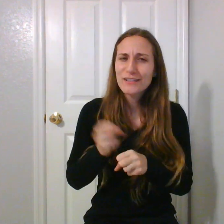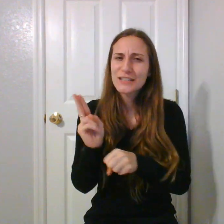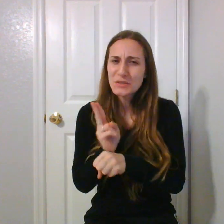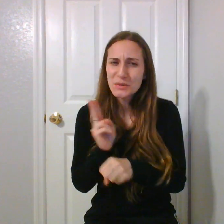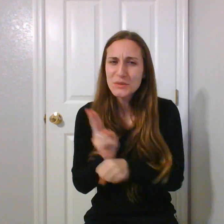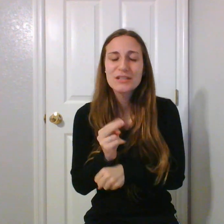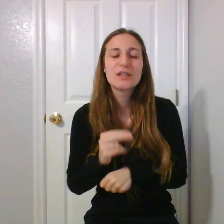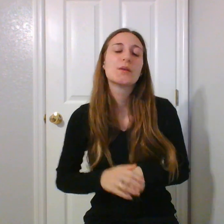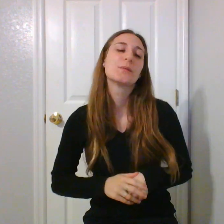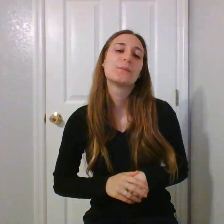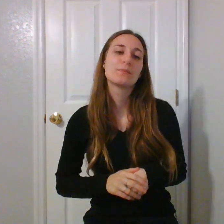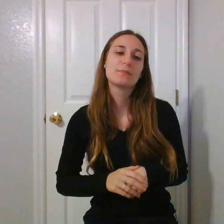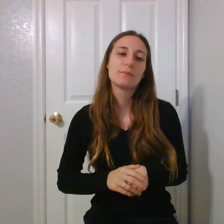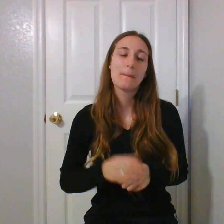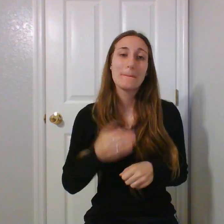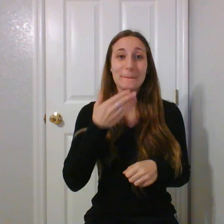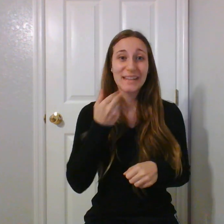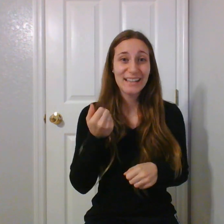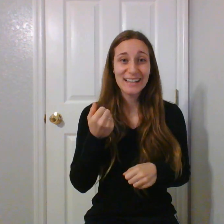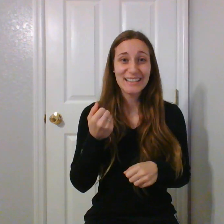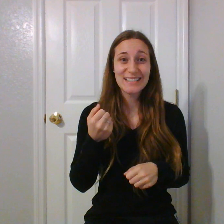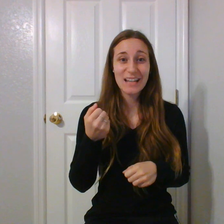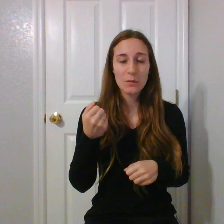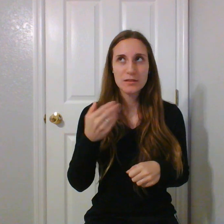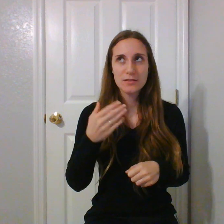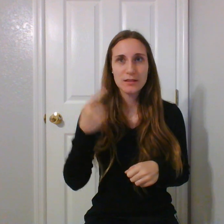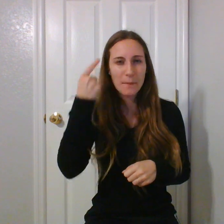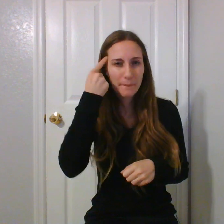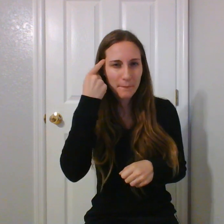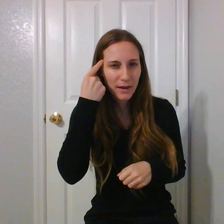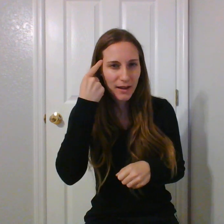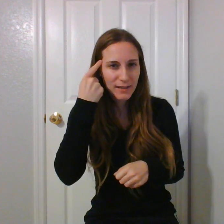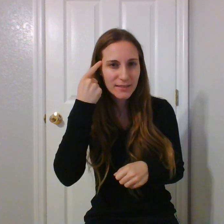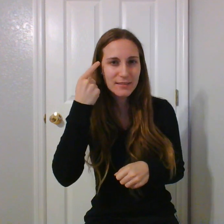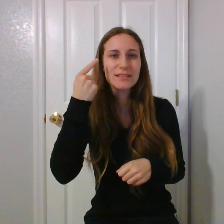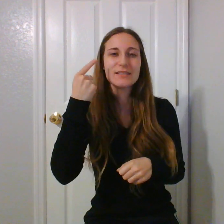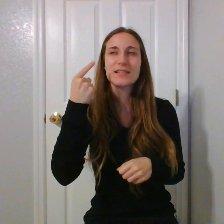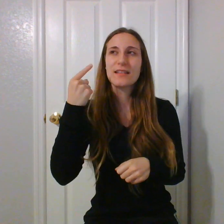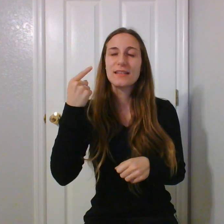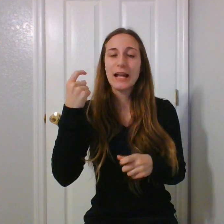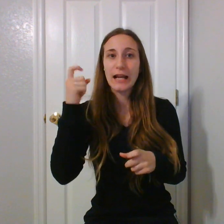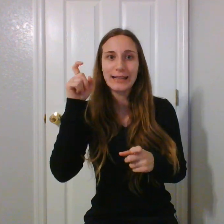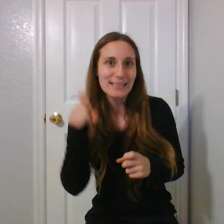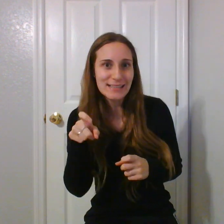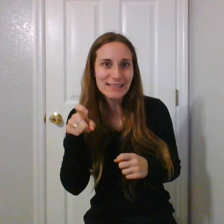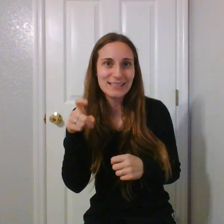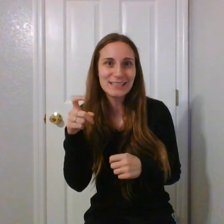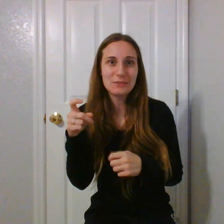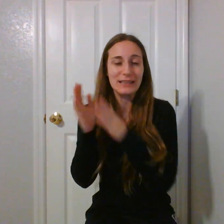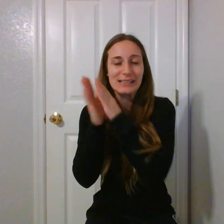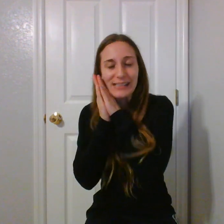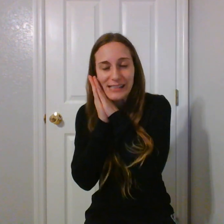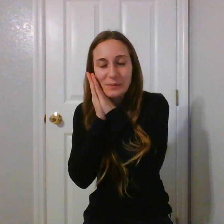mindset of I need to be sleeping right now I wasn't much of a morning person as if I was like waking up with the sun all bright and sunny